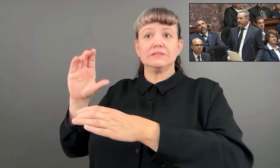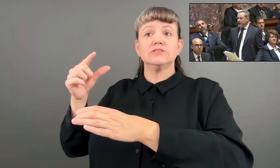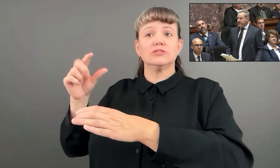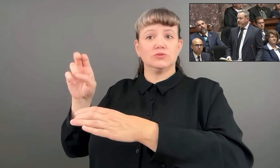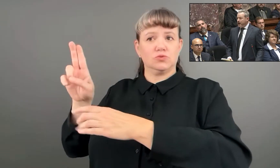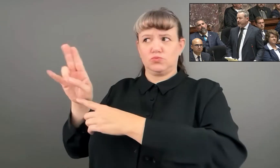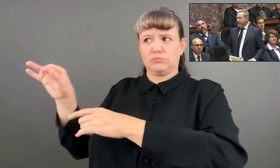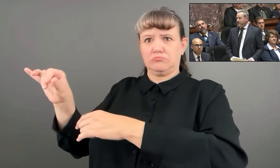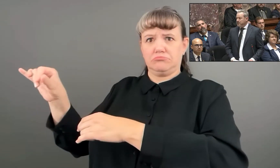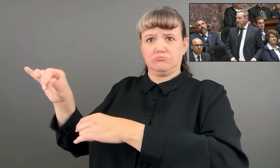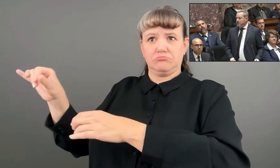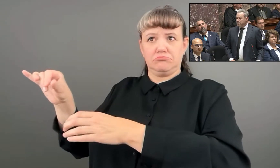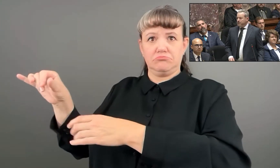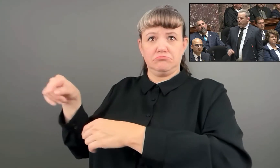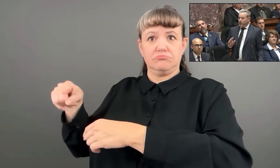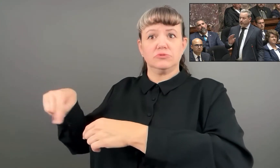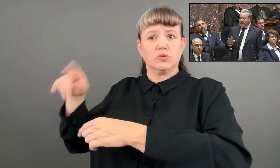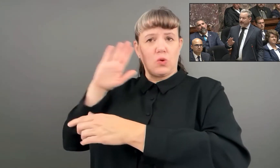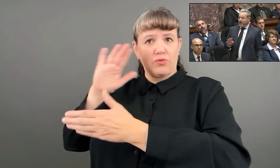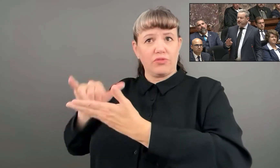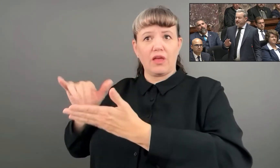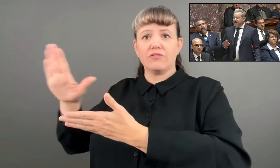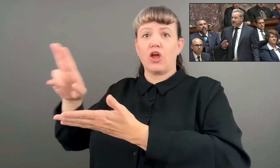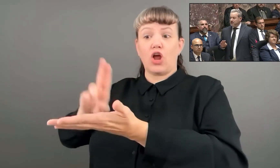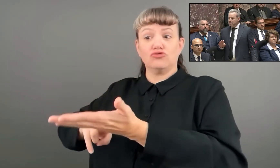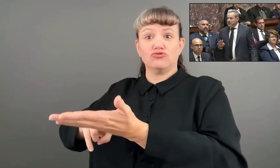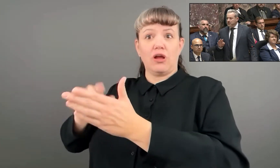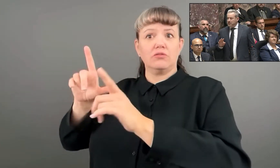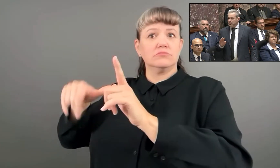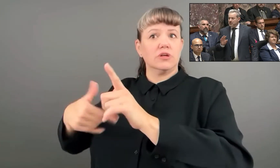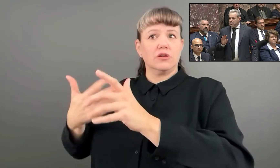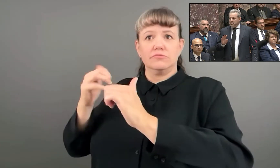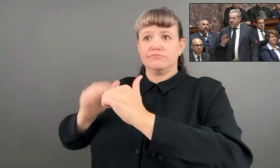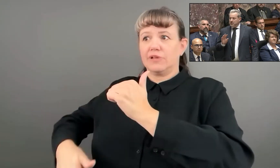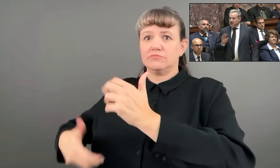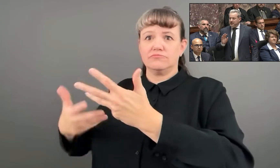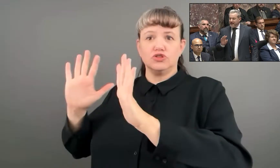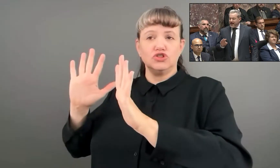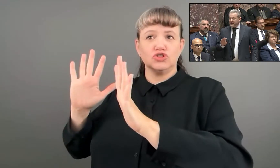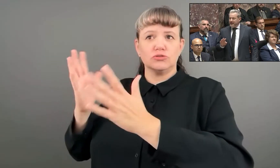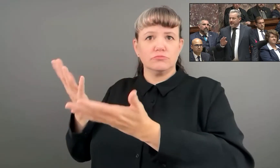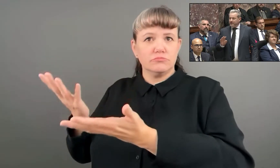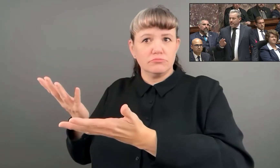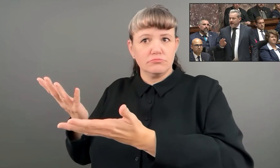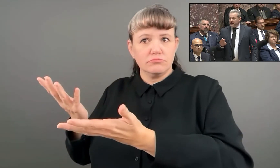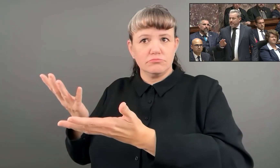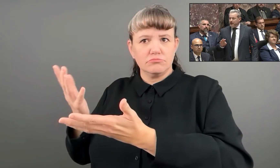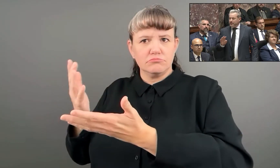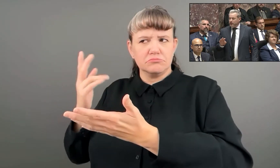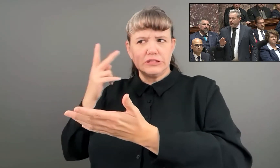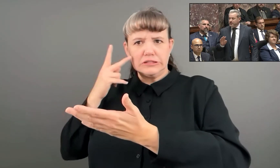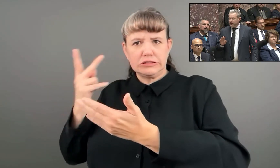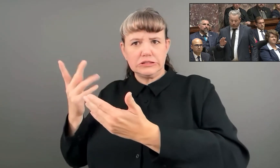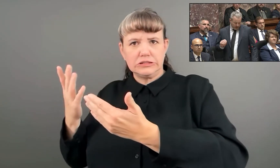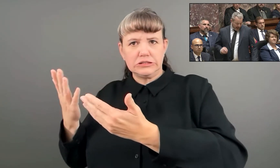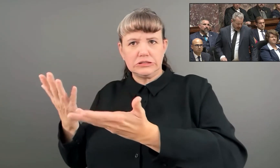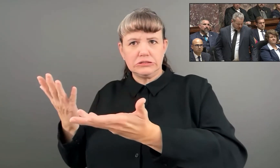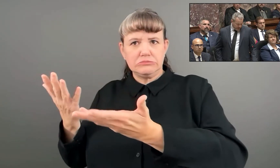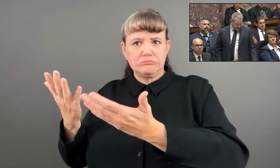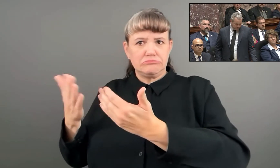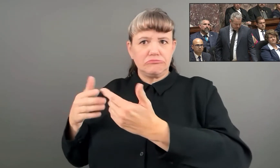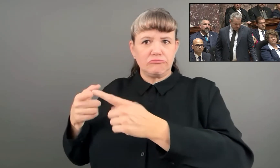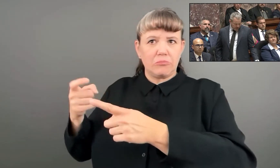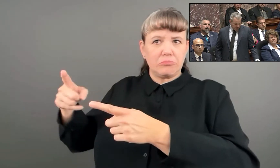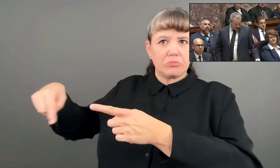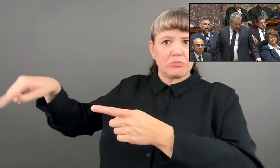contract has expired. But what we have not seen is anything from them in terms of work